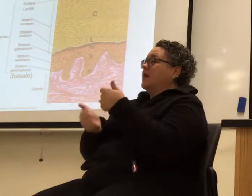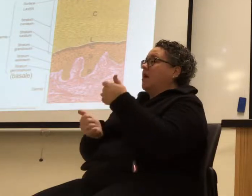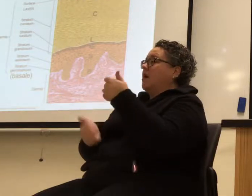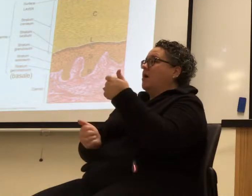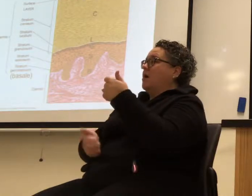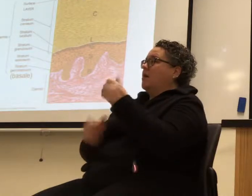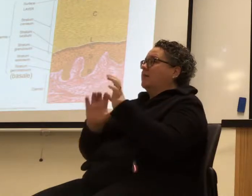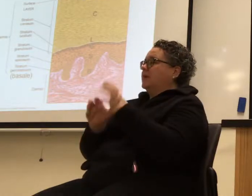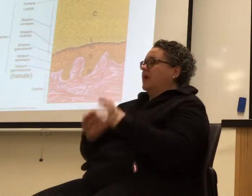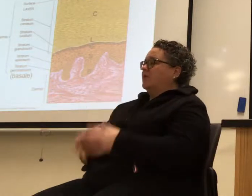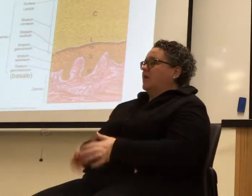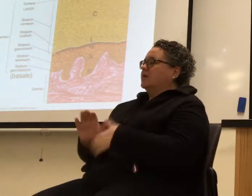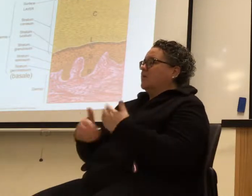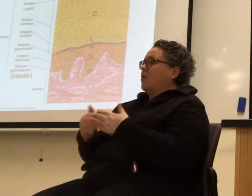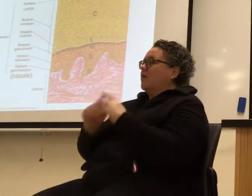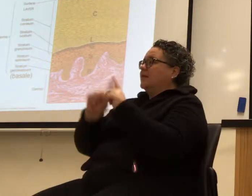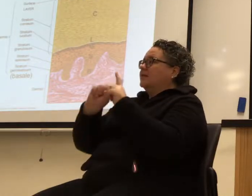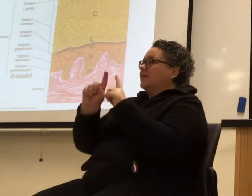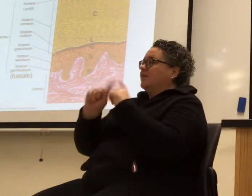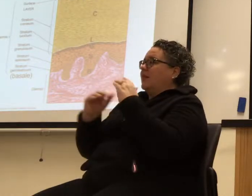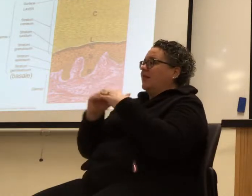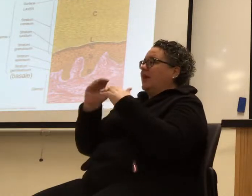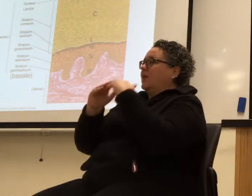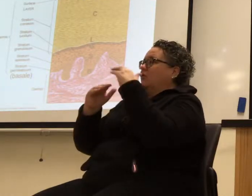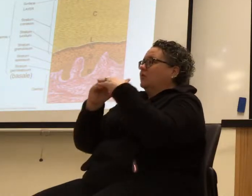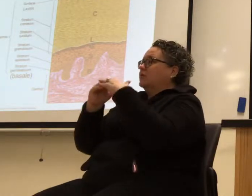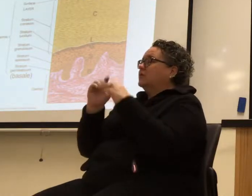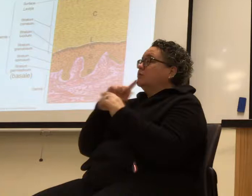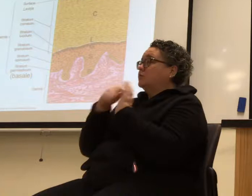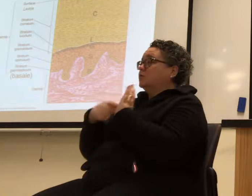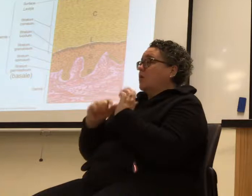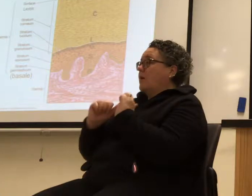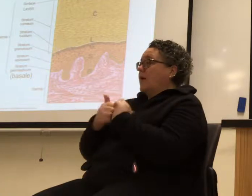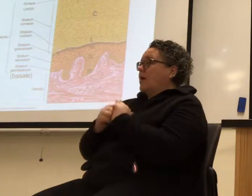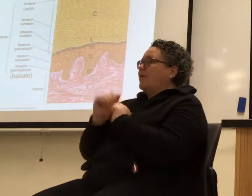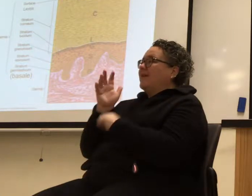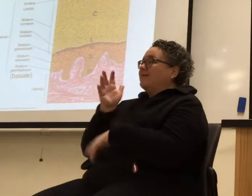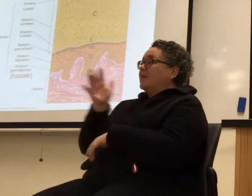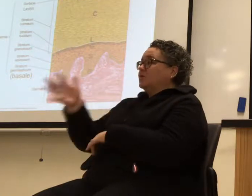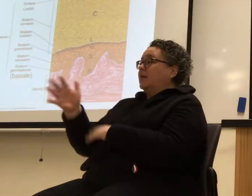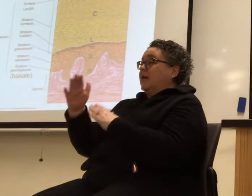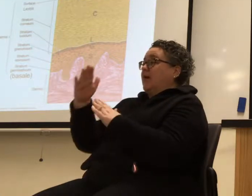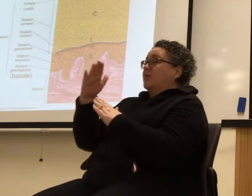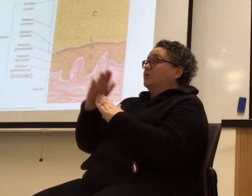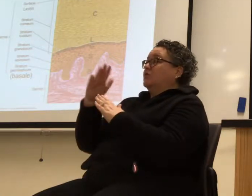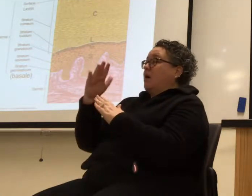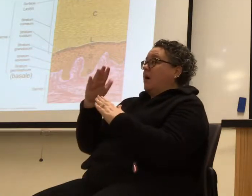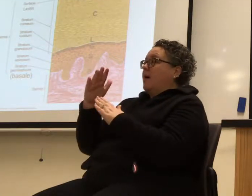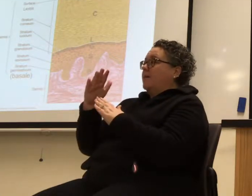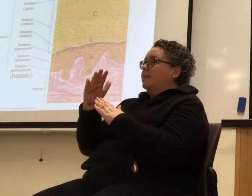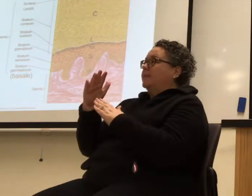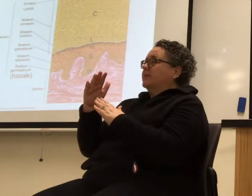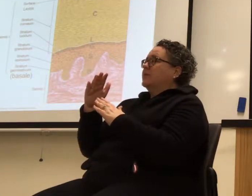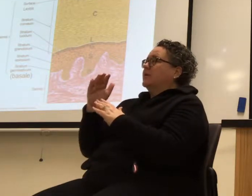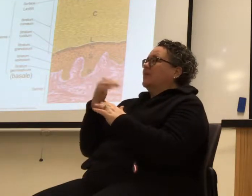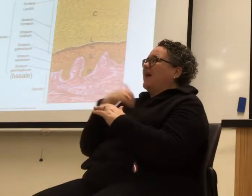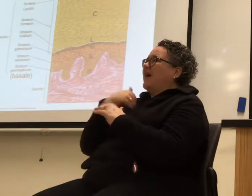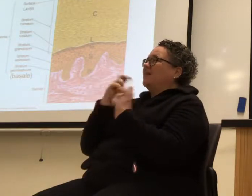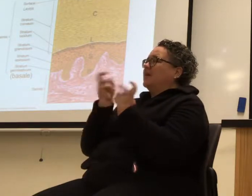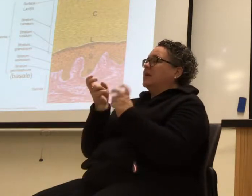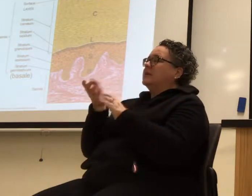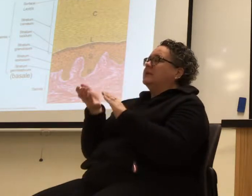within this to kind of show you how eventually at the top you get these